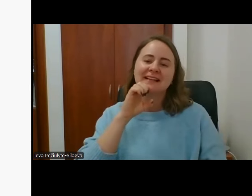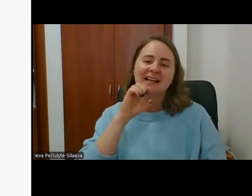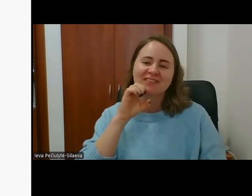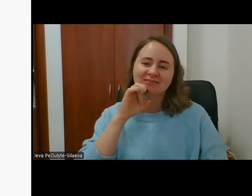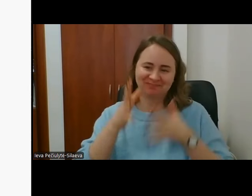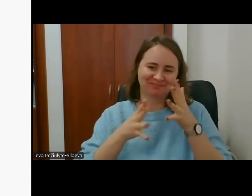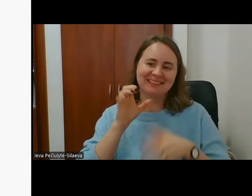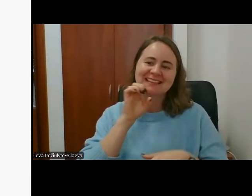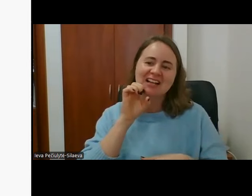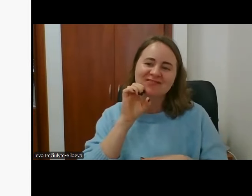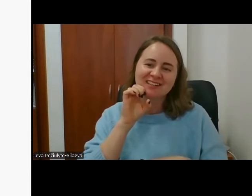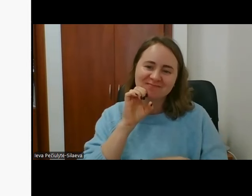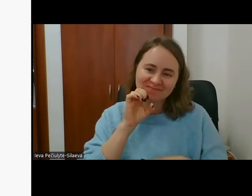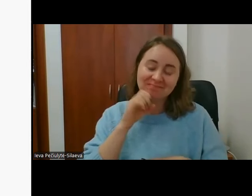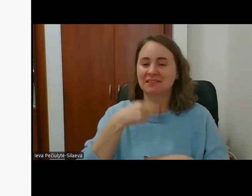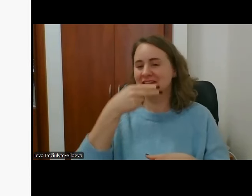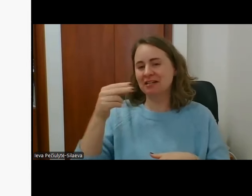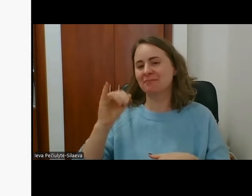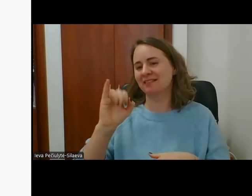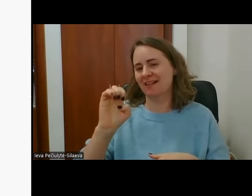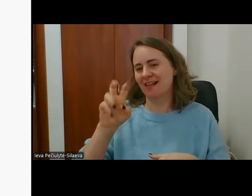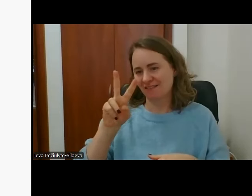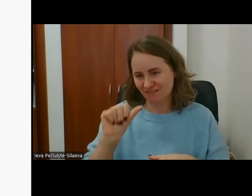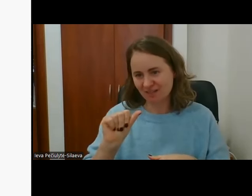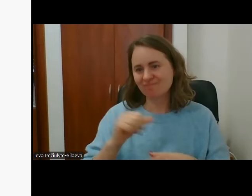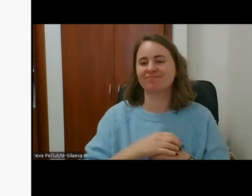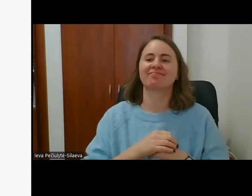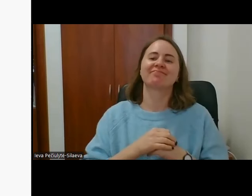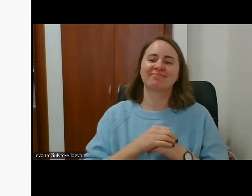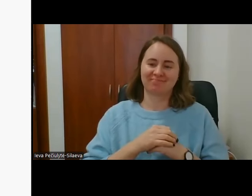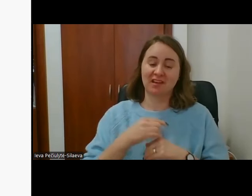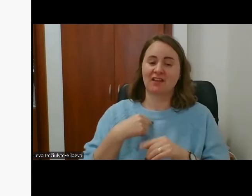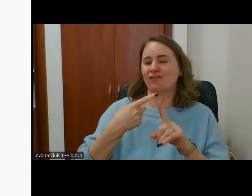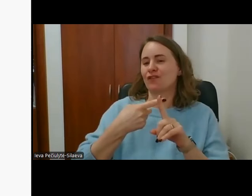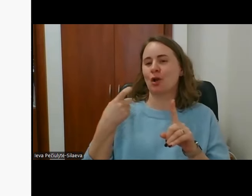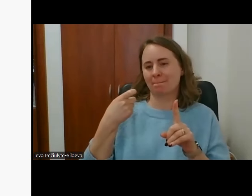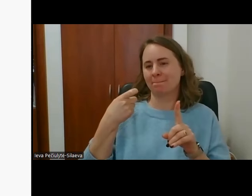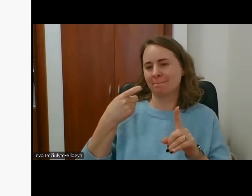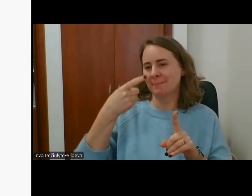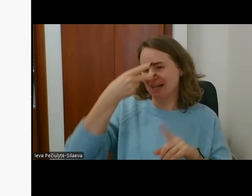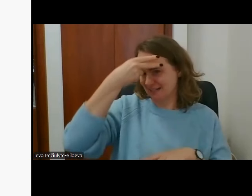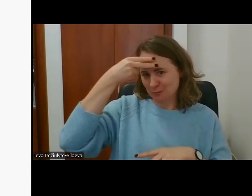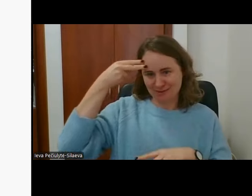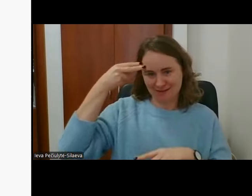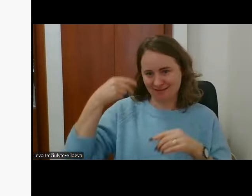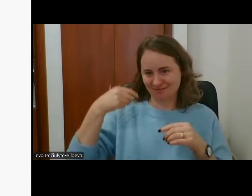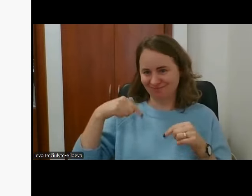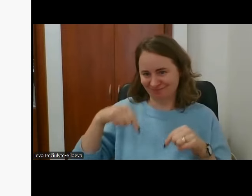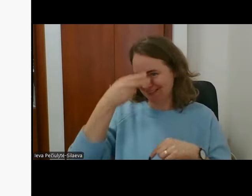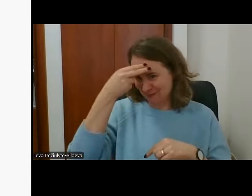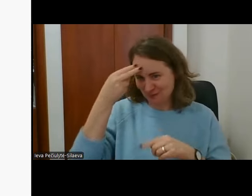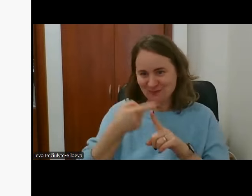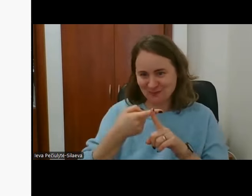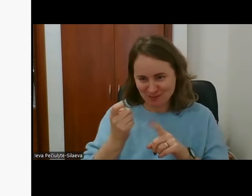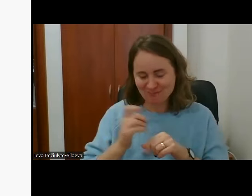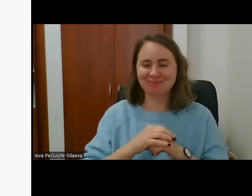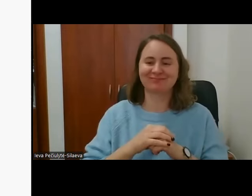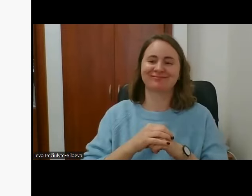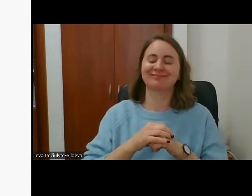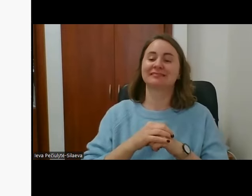First, I would like to present myself. This is my sign name, Yeva. This is my sign name, and I'm from